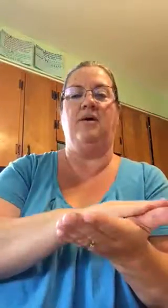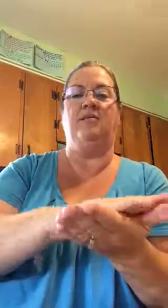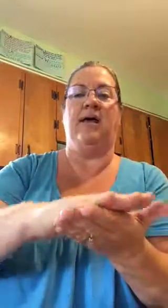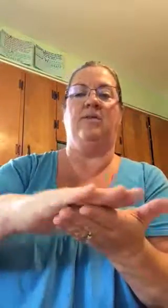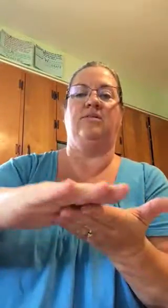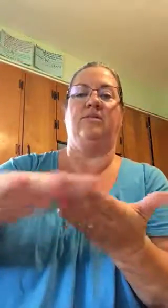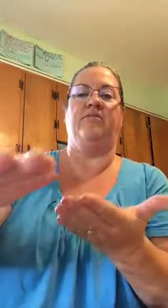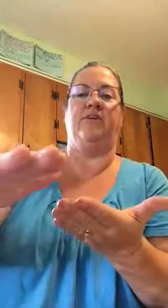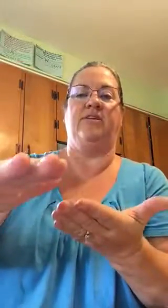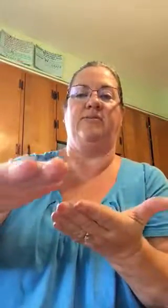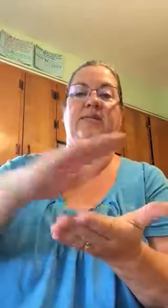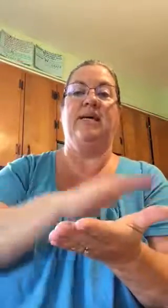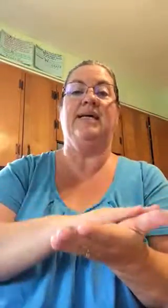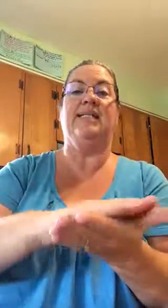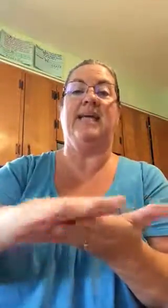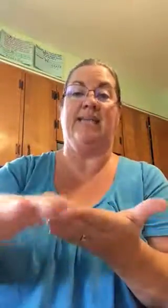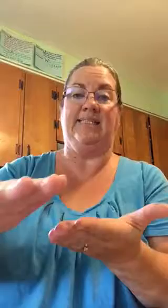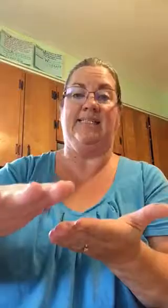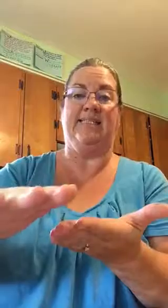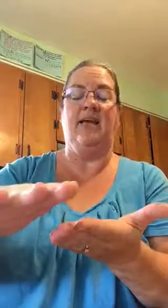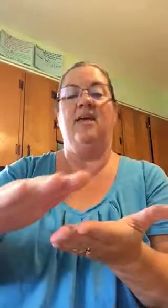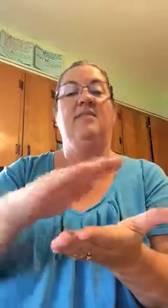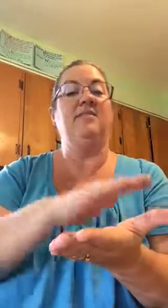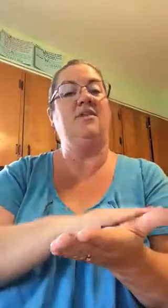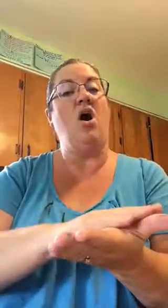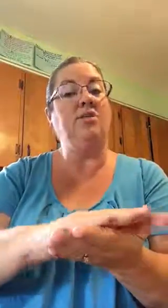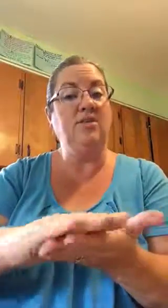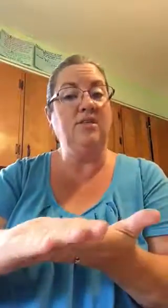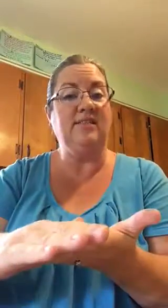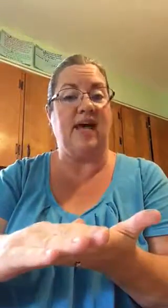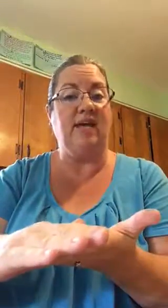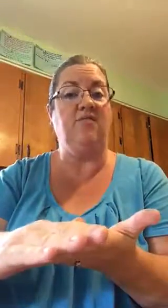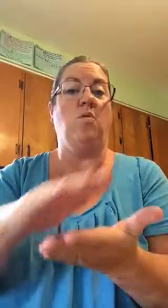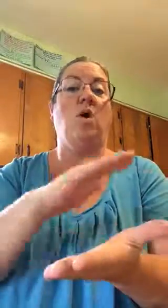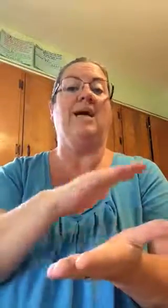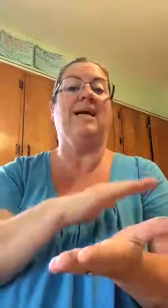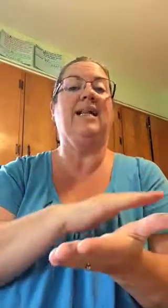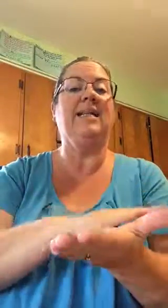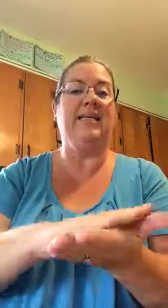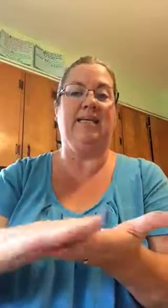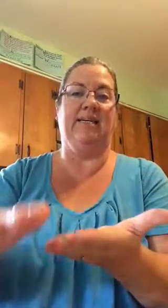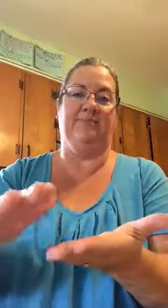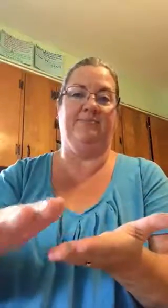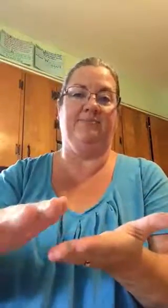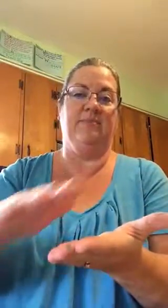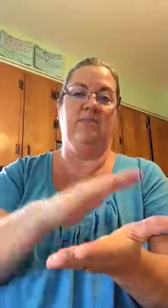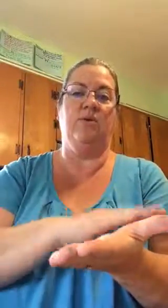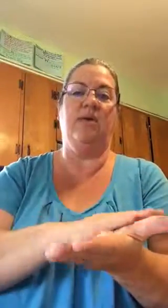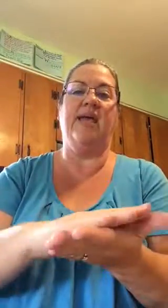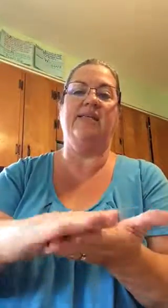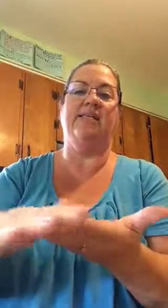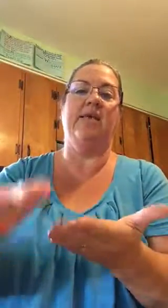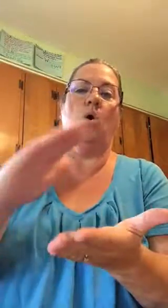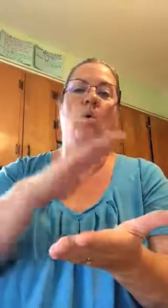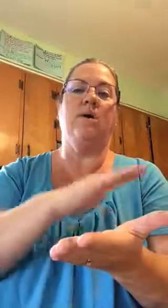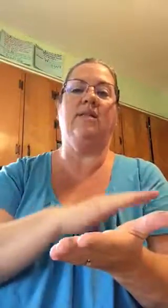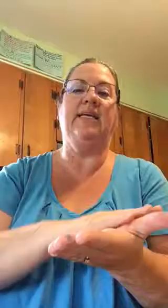palm out to the fingertips. Nice. This is also the sign for clean. So nice or